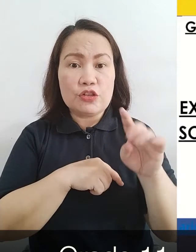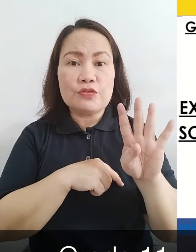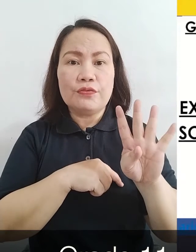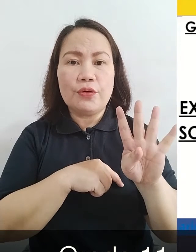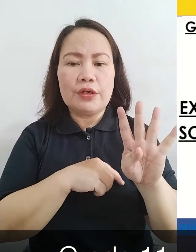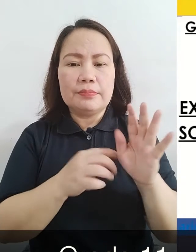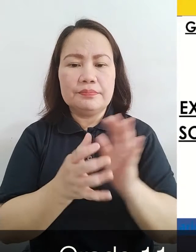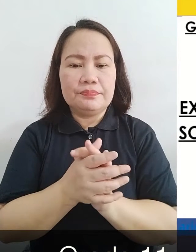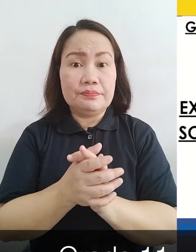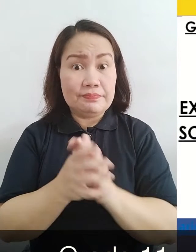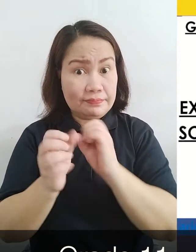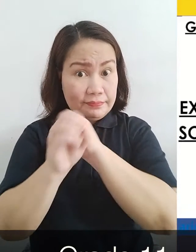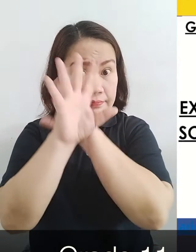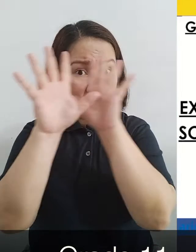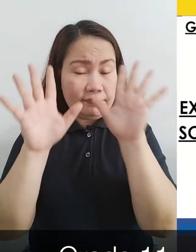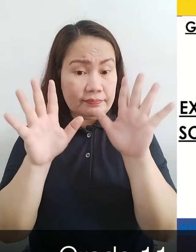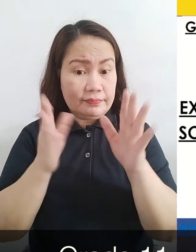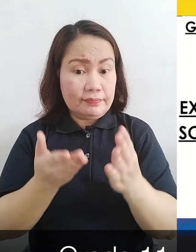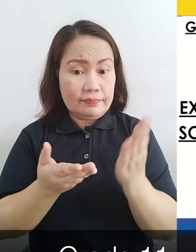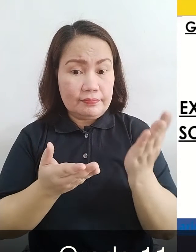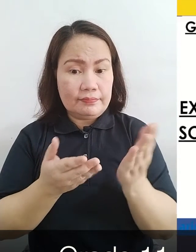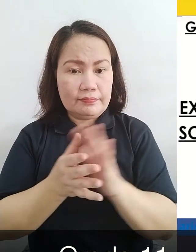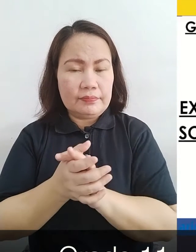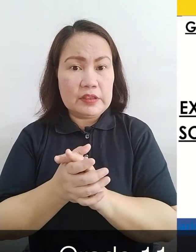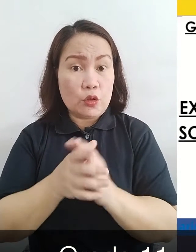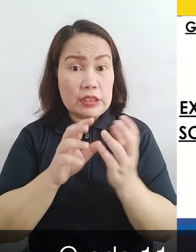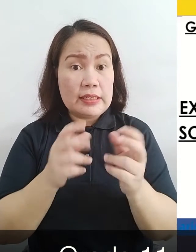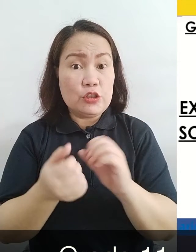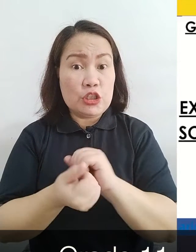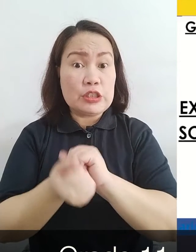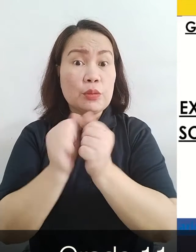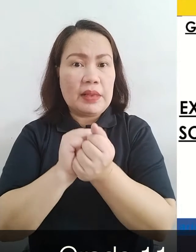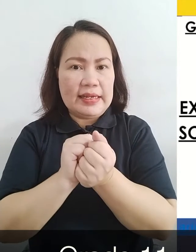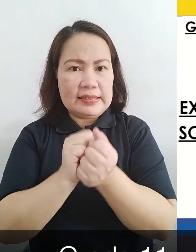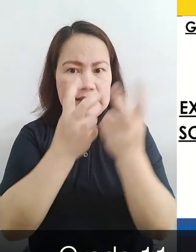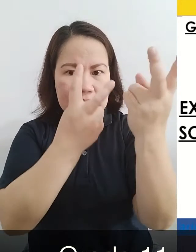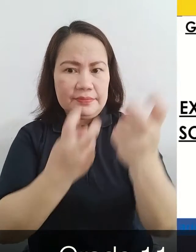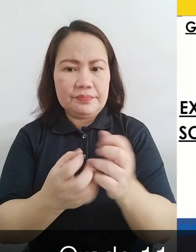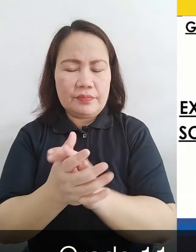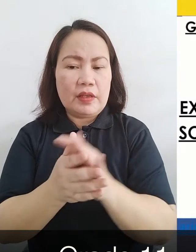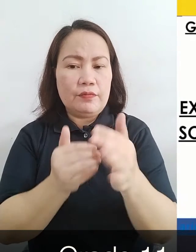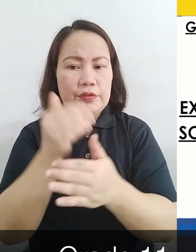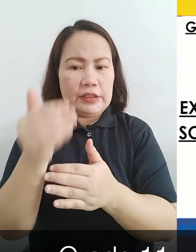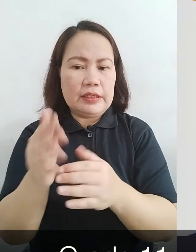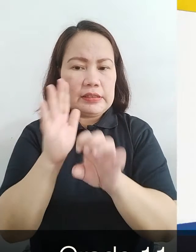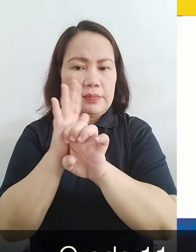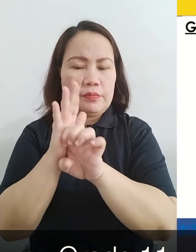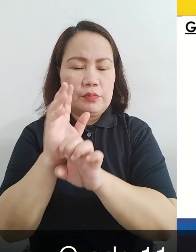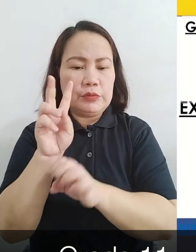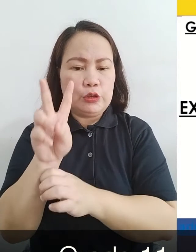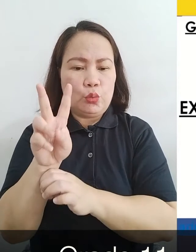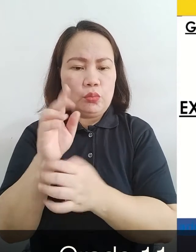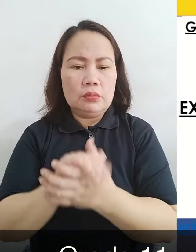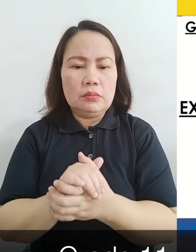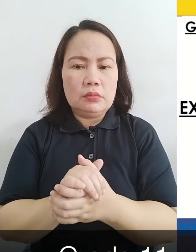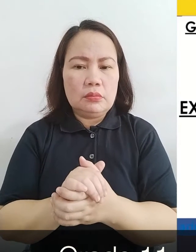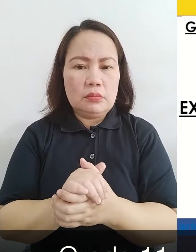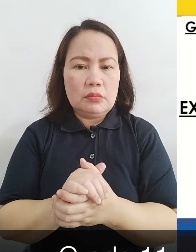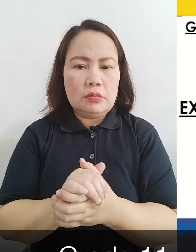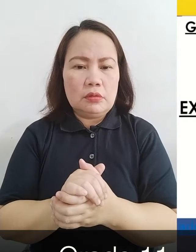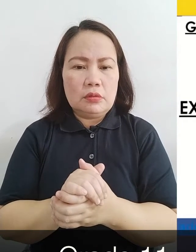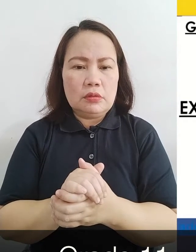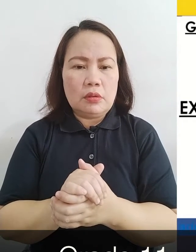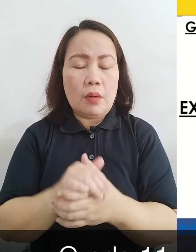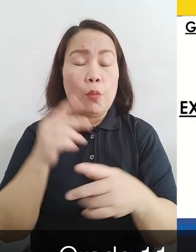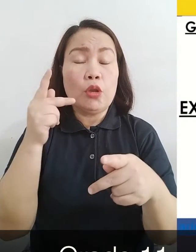7x minus 4. Okay, malinaw tayo sa example number 1. Let's proceed for the next